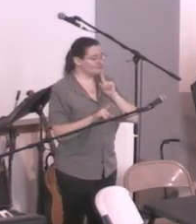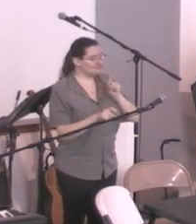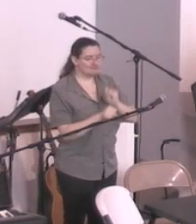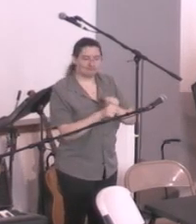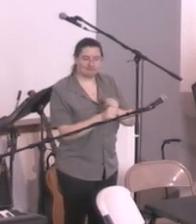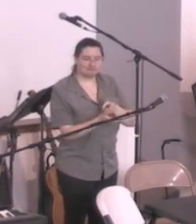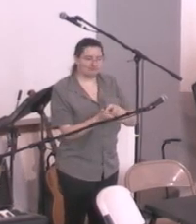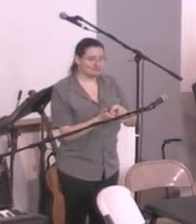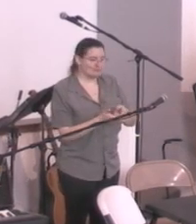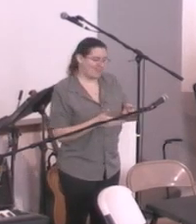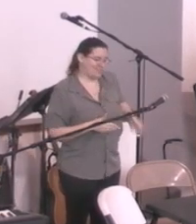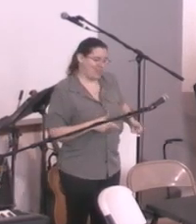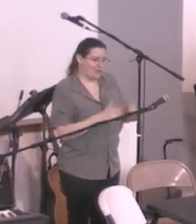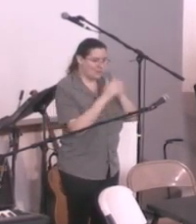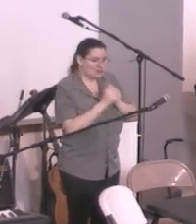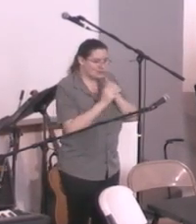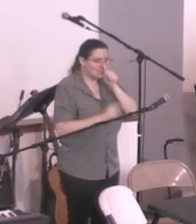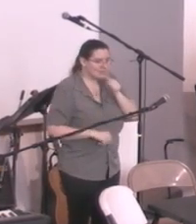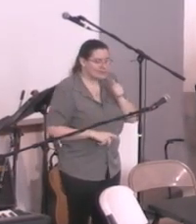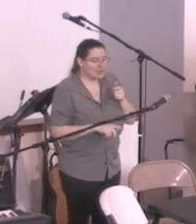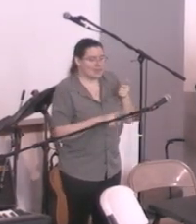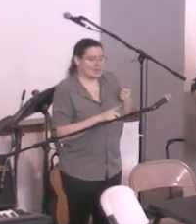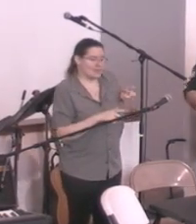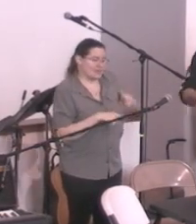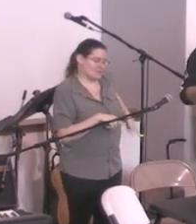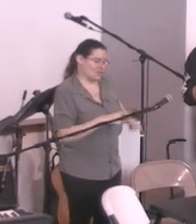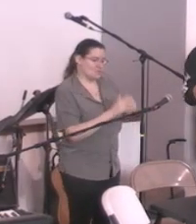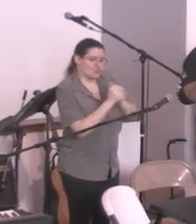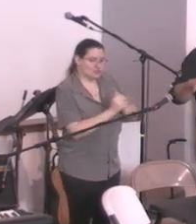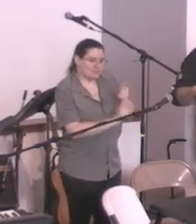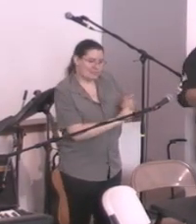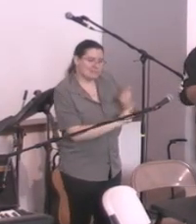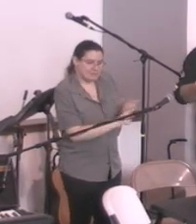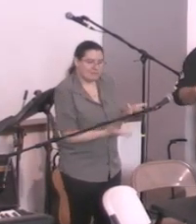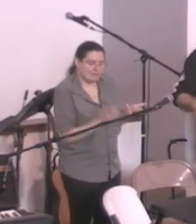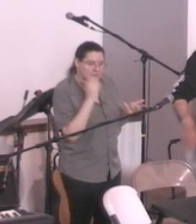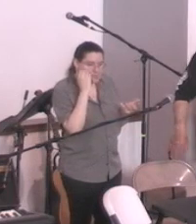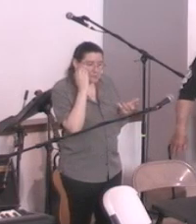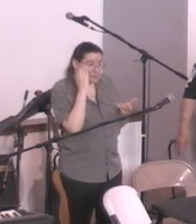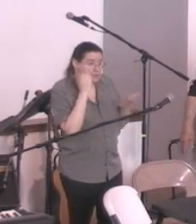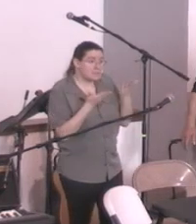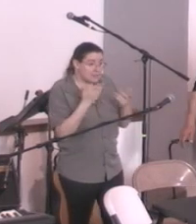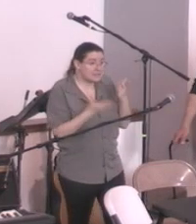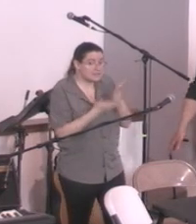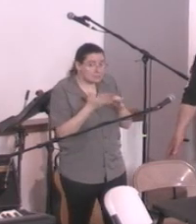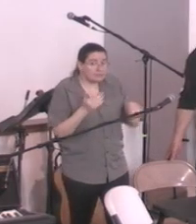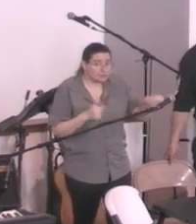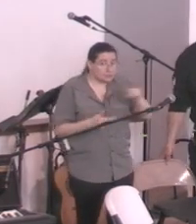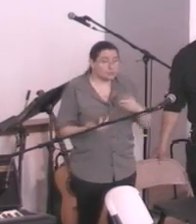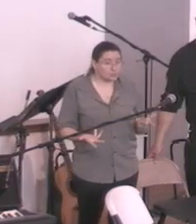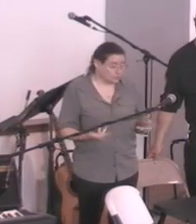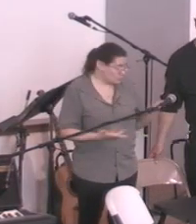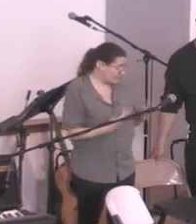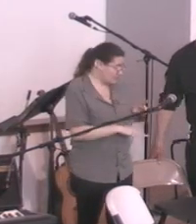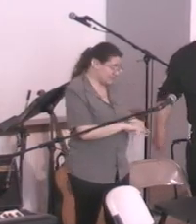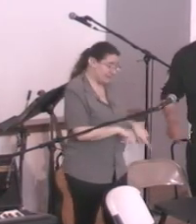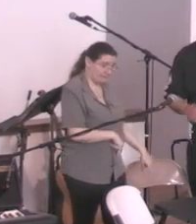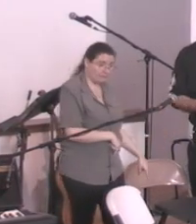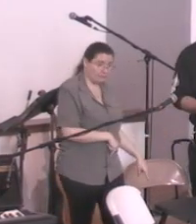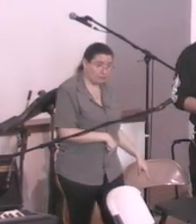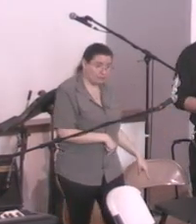own God. And tonight, some of you might be some of you sitting in here. You might